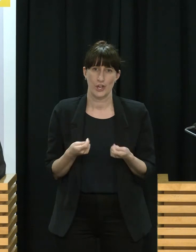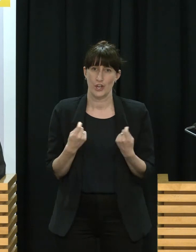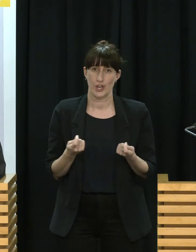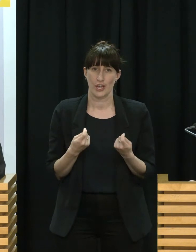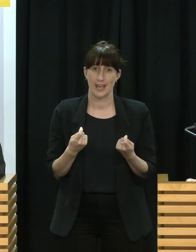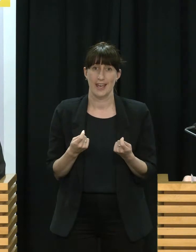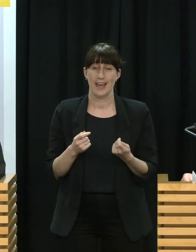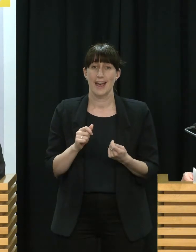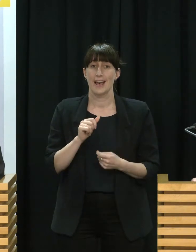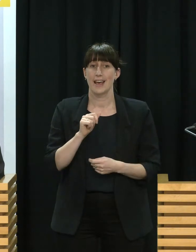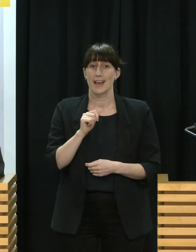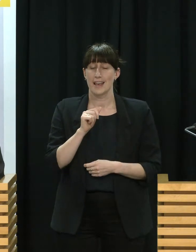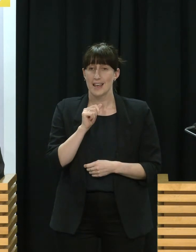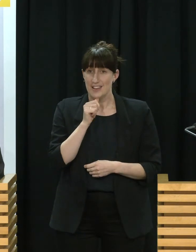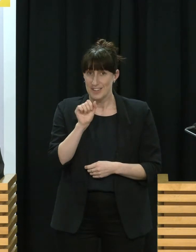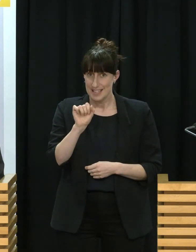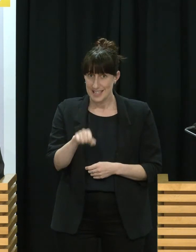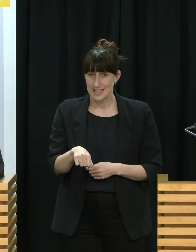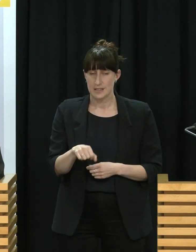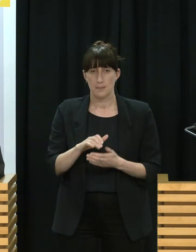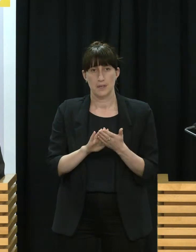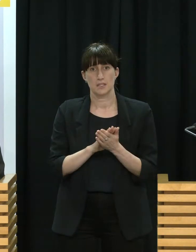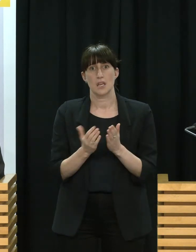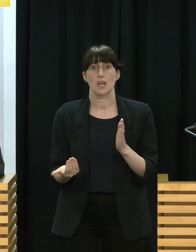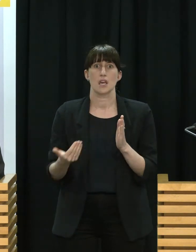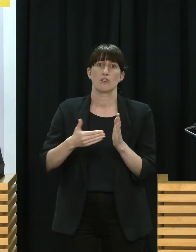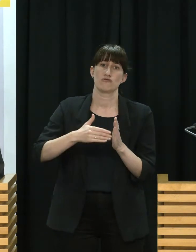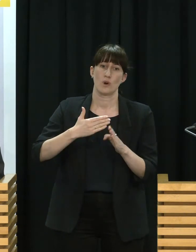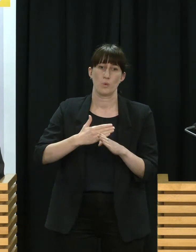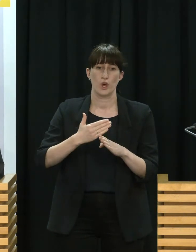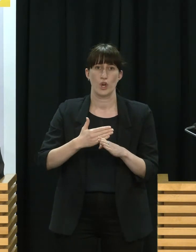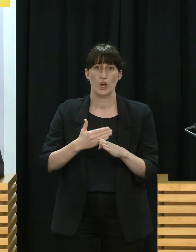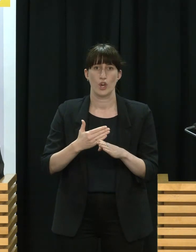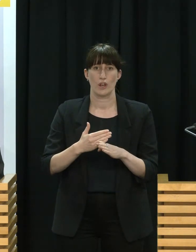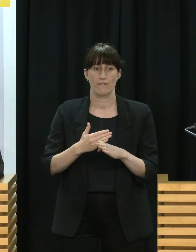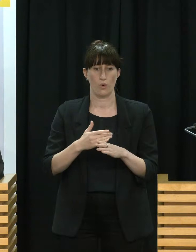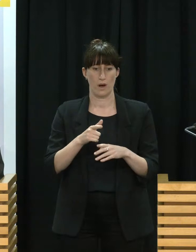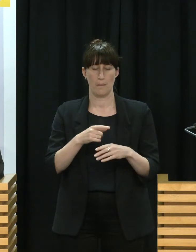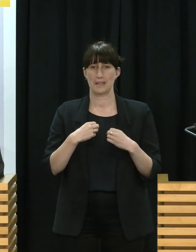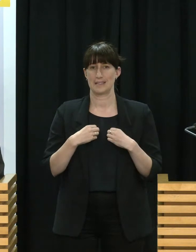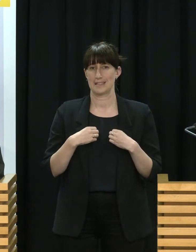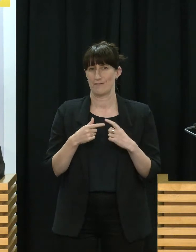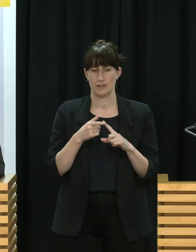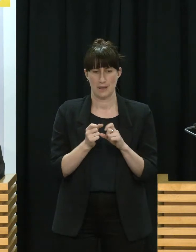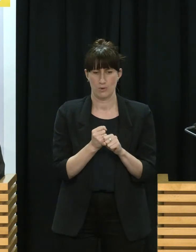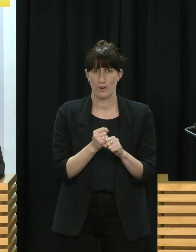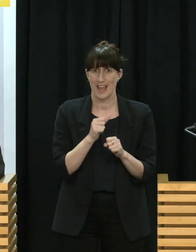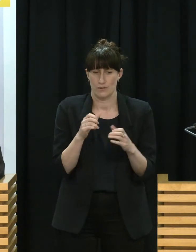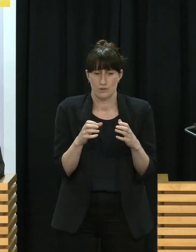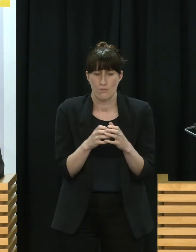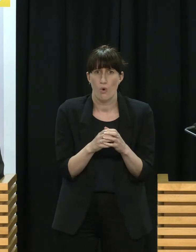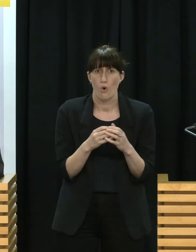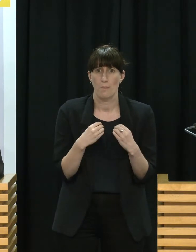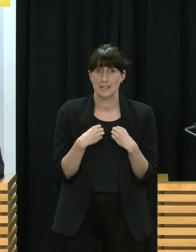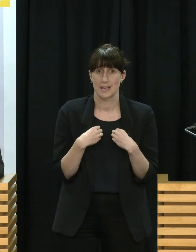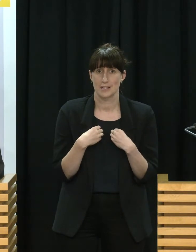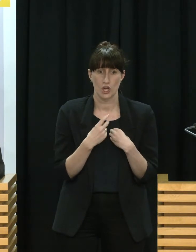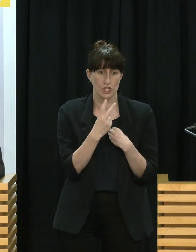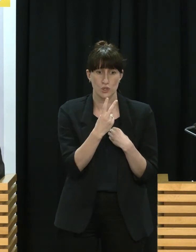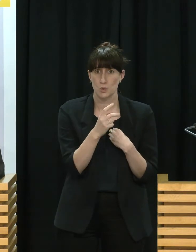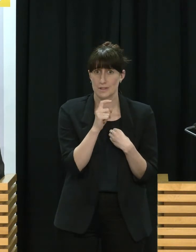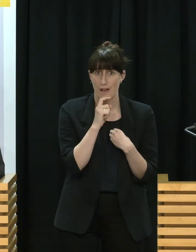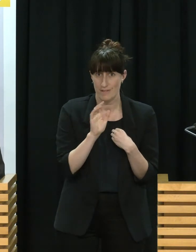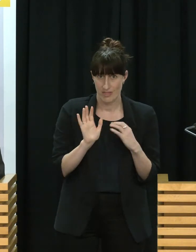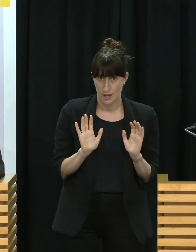additional compliance, particularly for small businesses. So if you're running a shop with 1 or 2 people working in the shop, and you're saying you've got to have someone